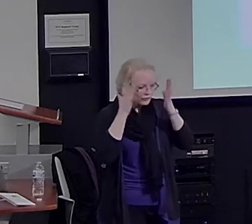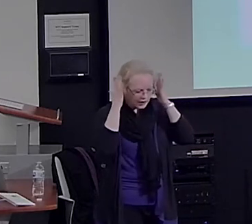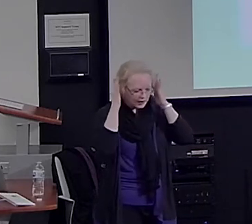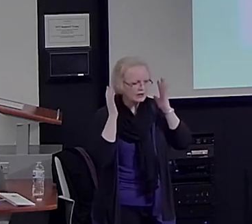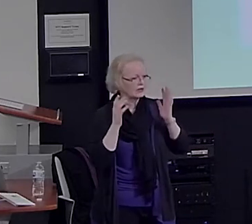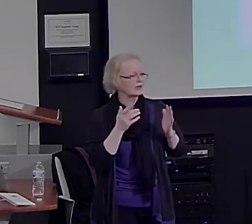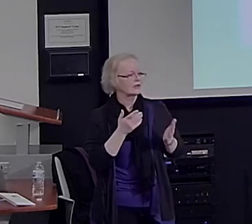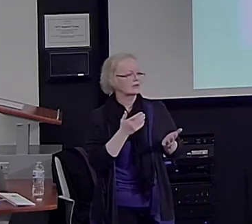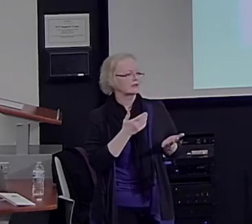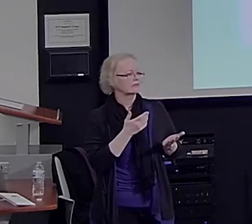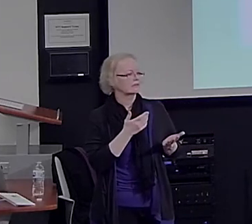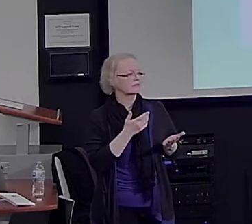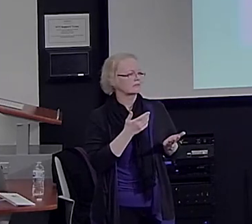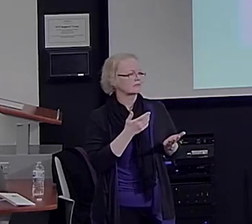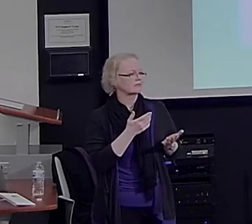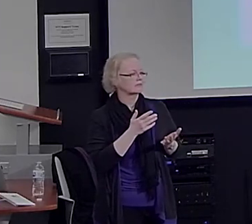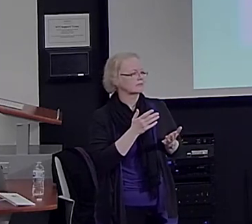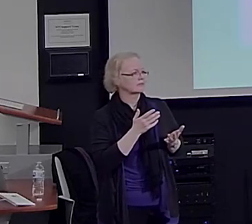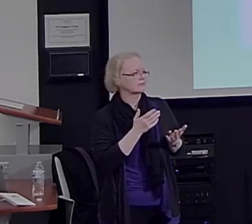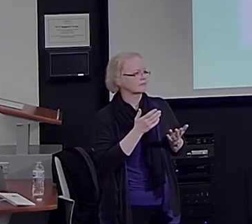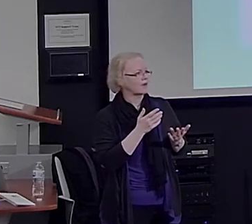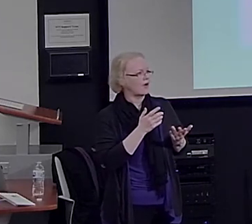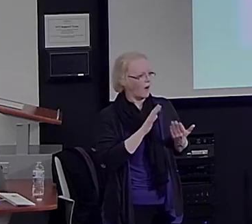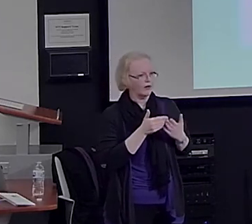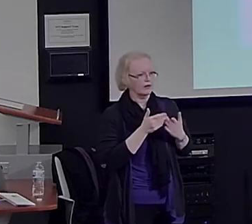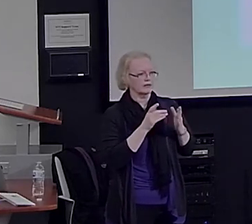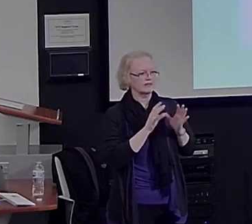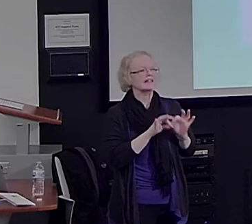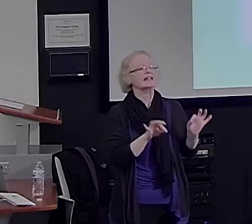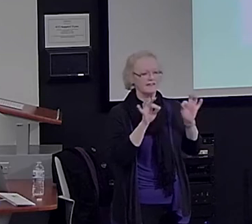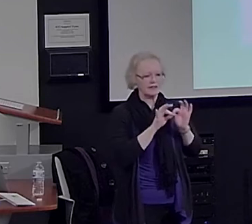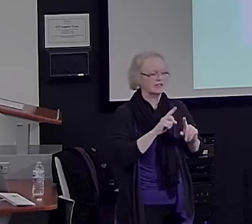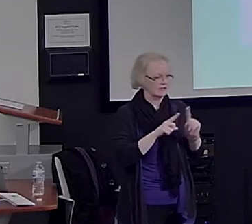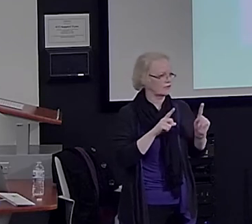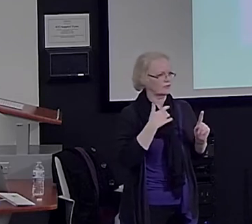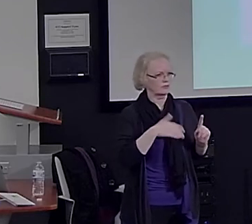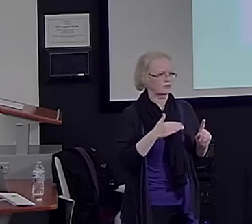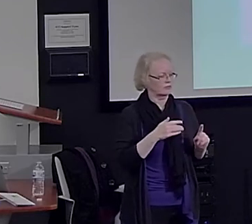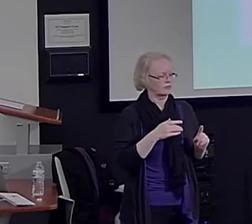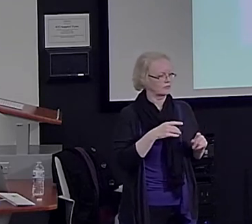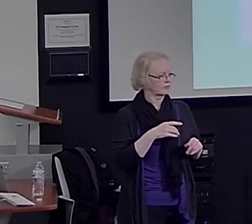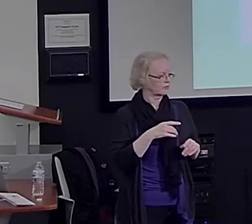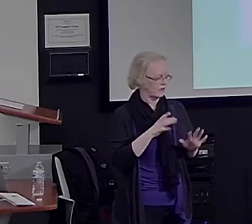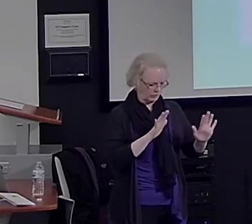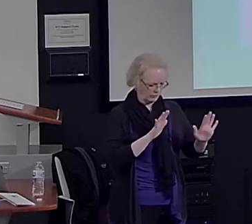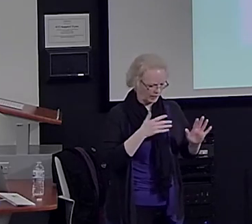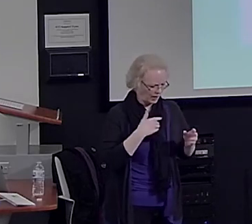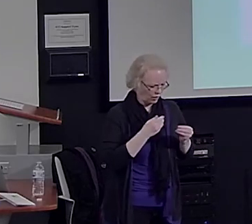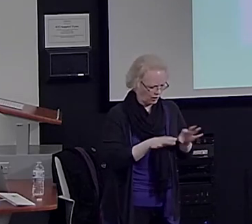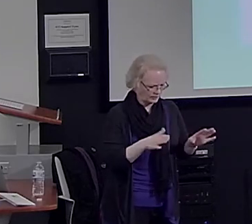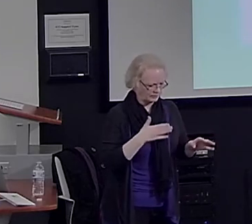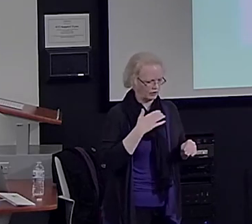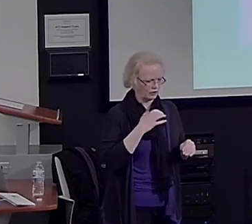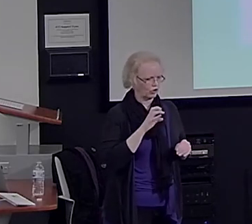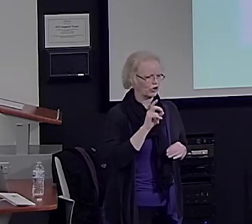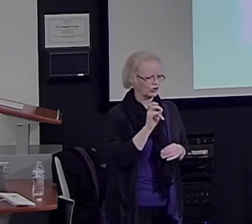these significant differences were very striking and I just lost my cursor